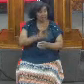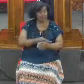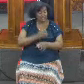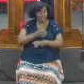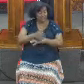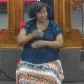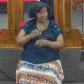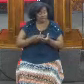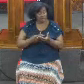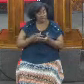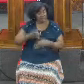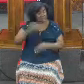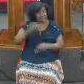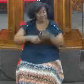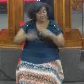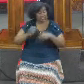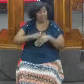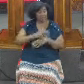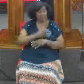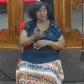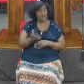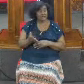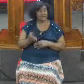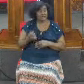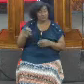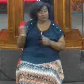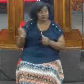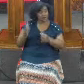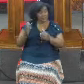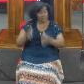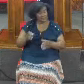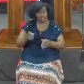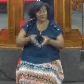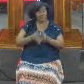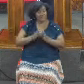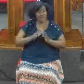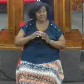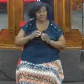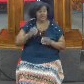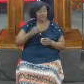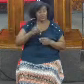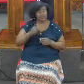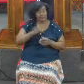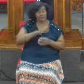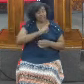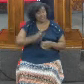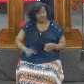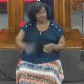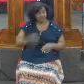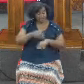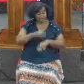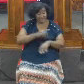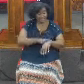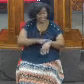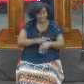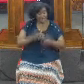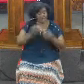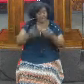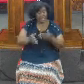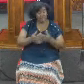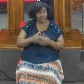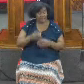the Holy Ghost has come upon you." The disciples had been asking whether the Lord would at that time restore again